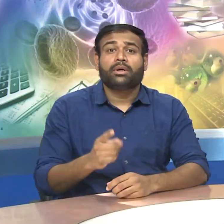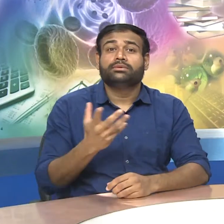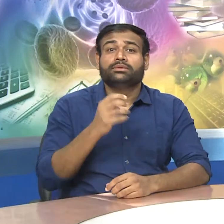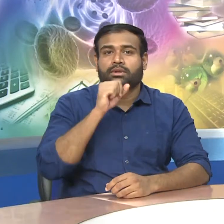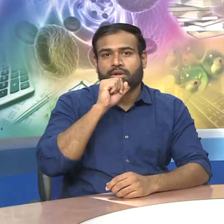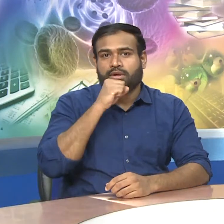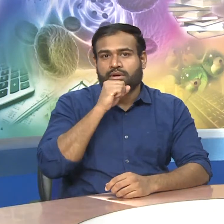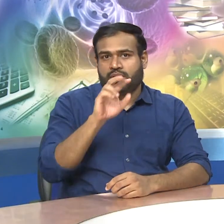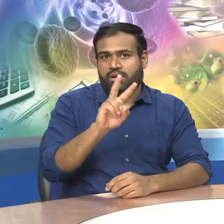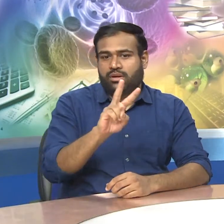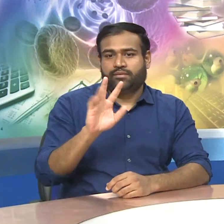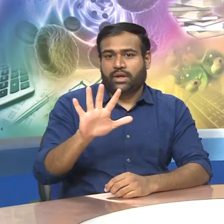Second, it have